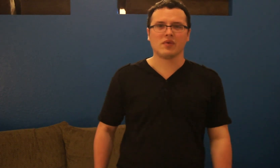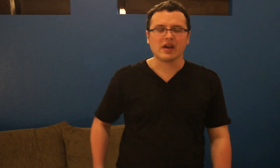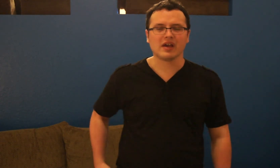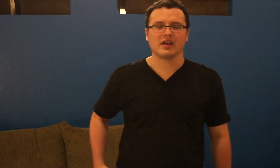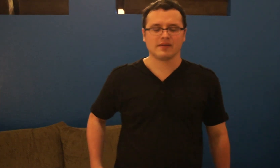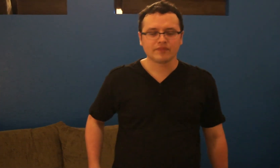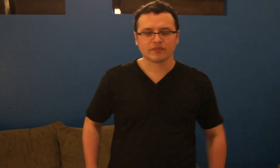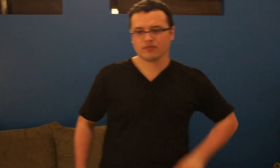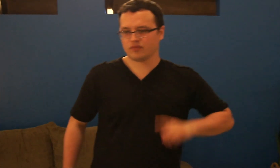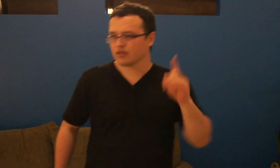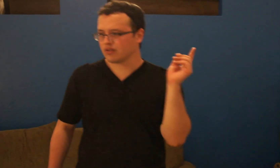highway.